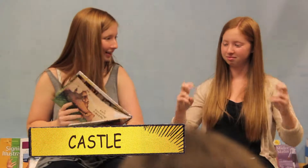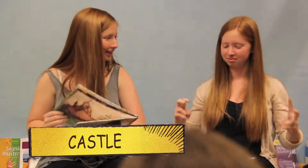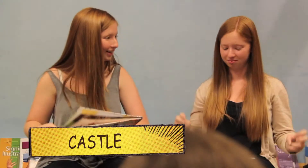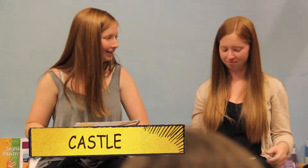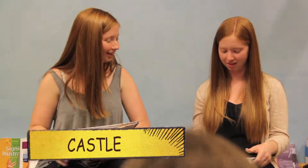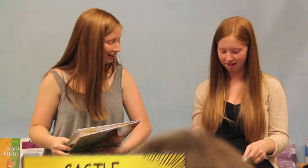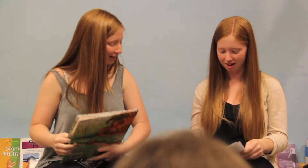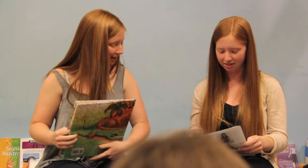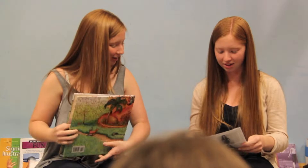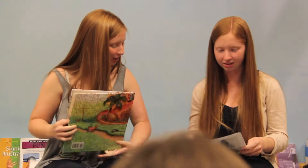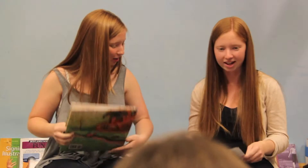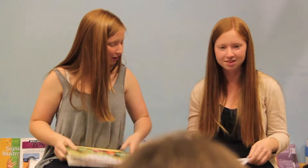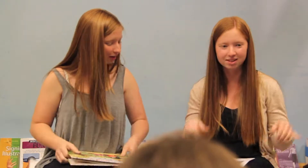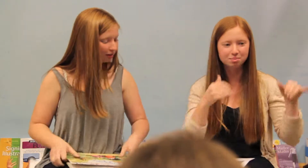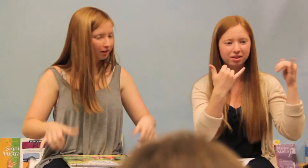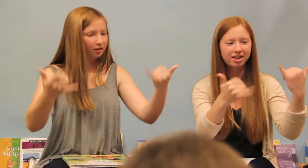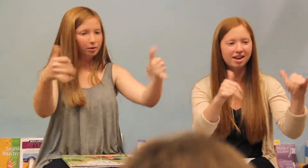and then our last one is play